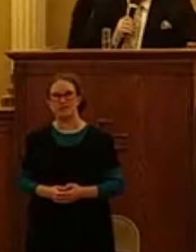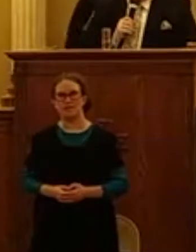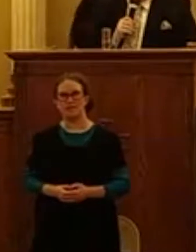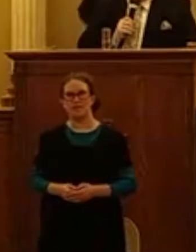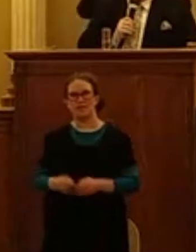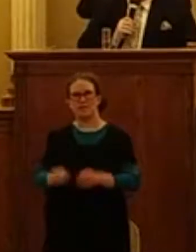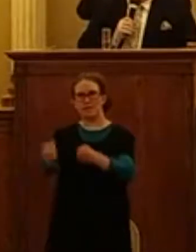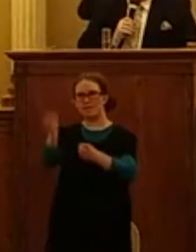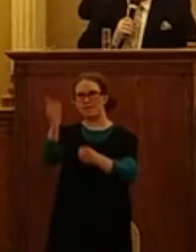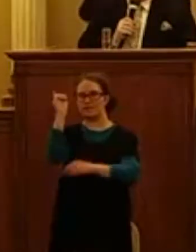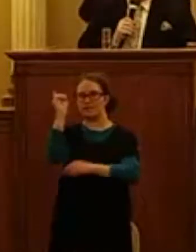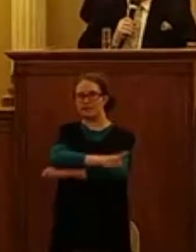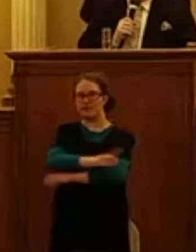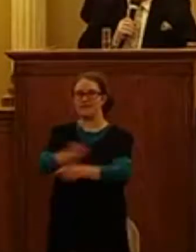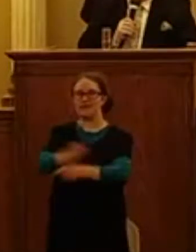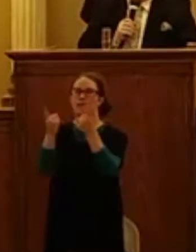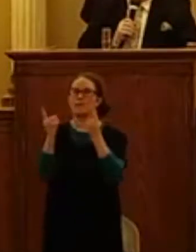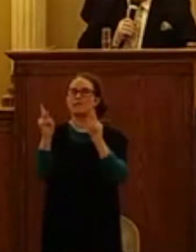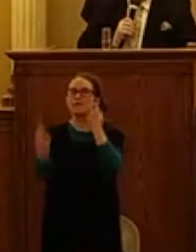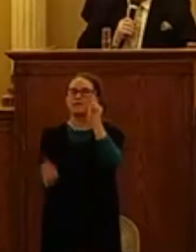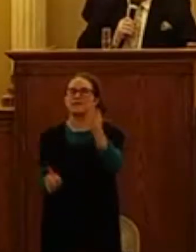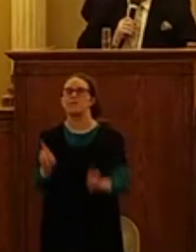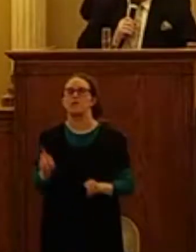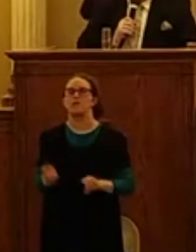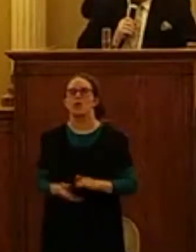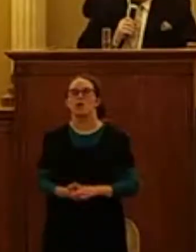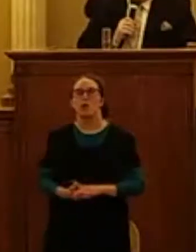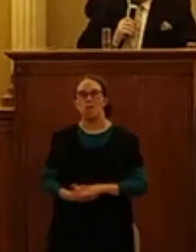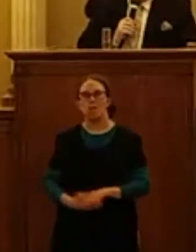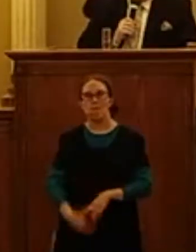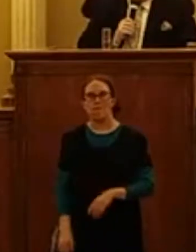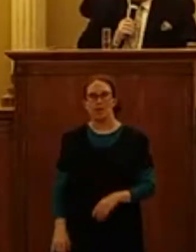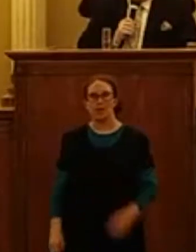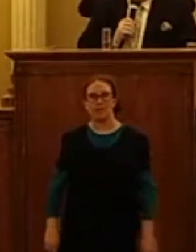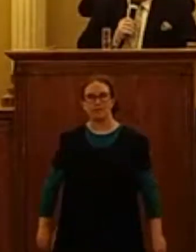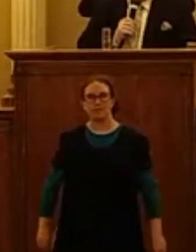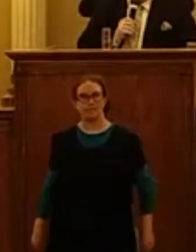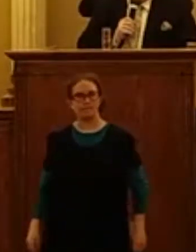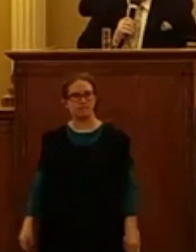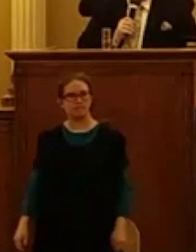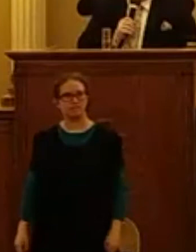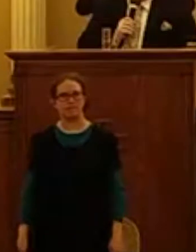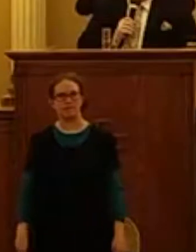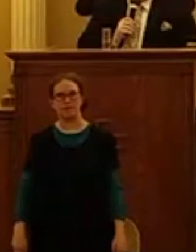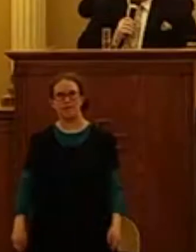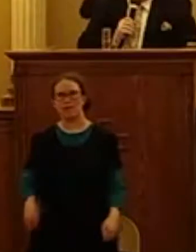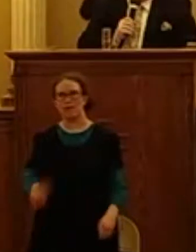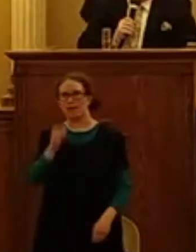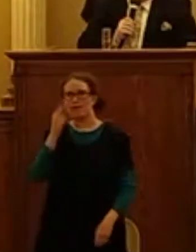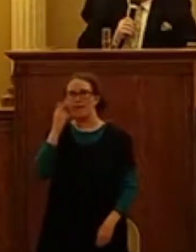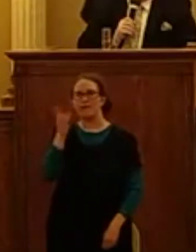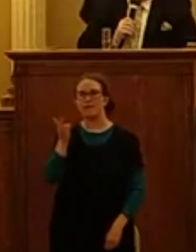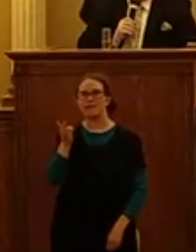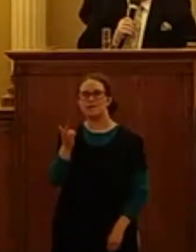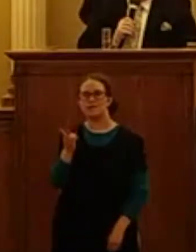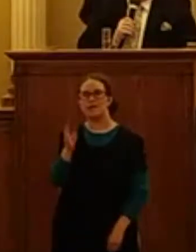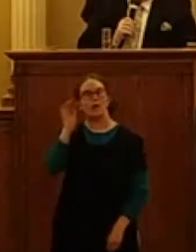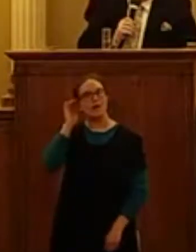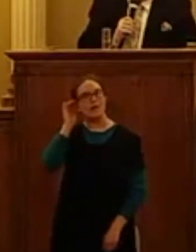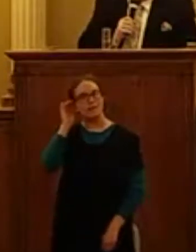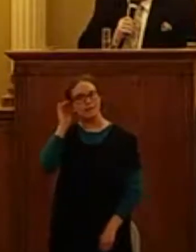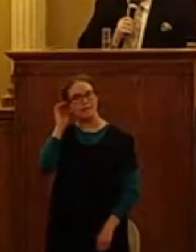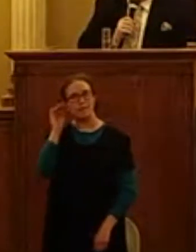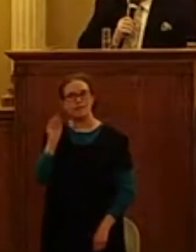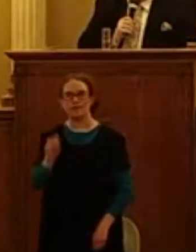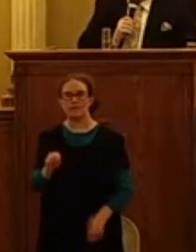Looking forward to the day that he comes back for his people. Amen. I have not seen, ear